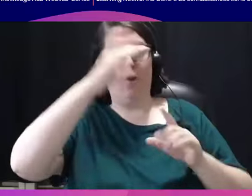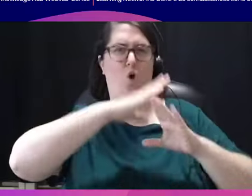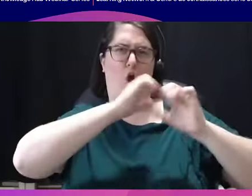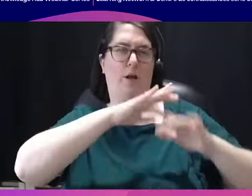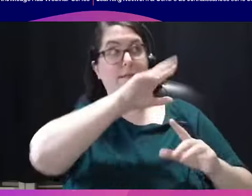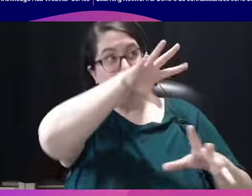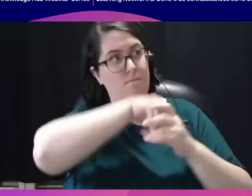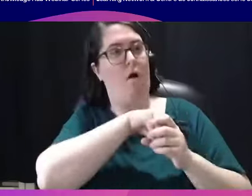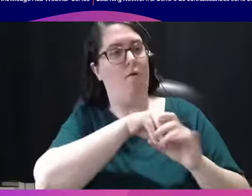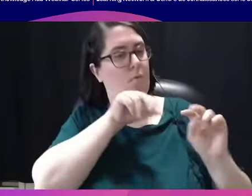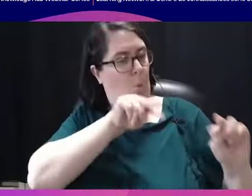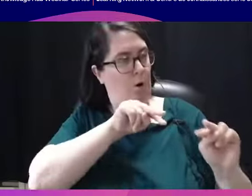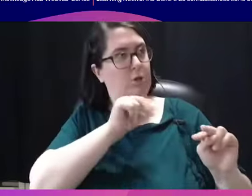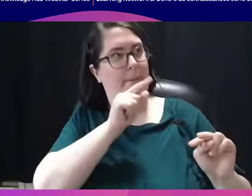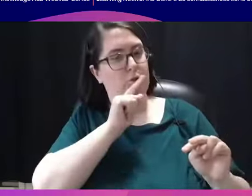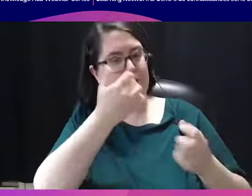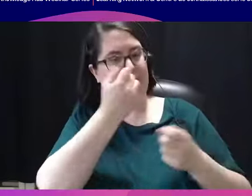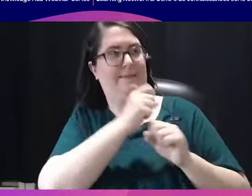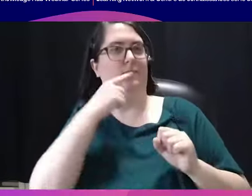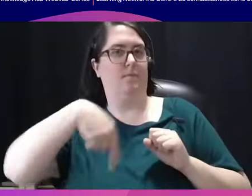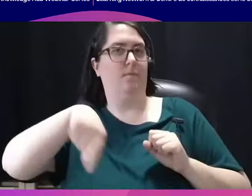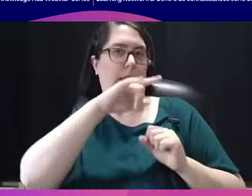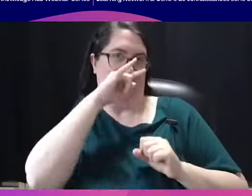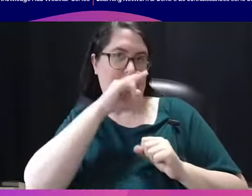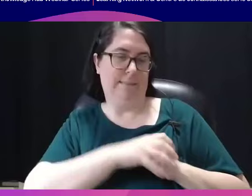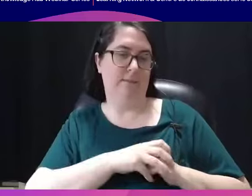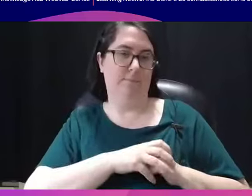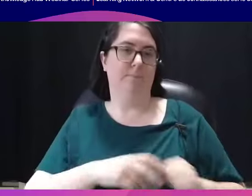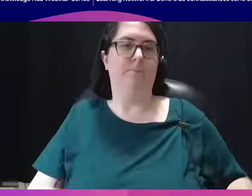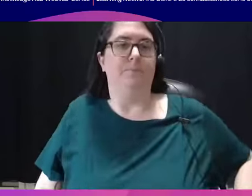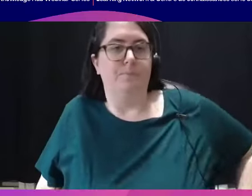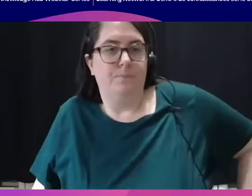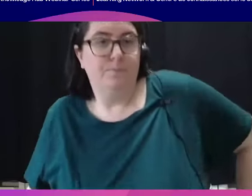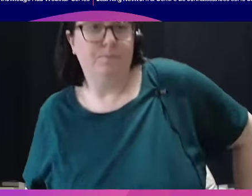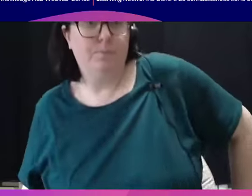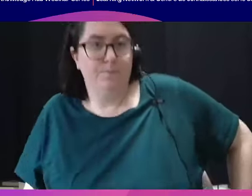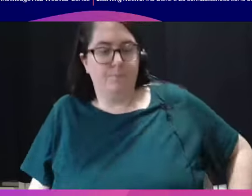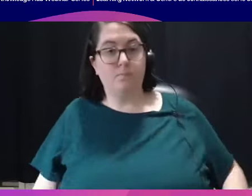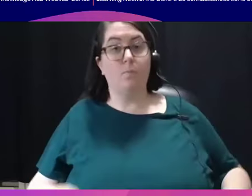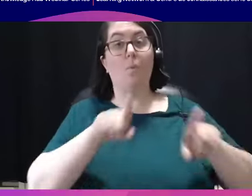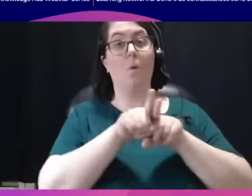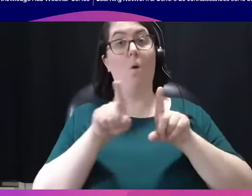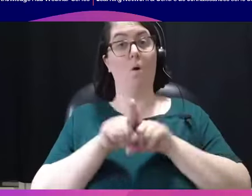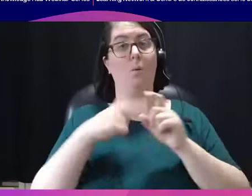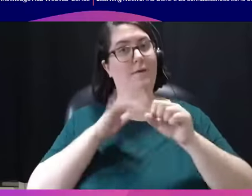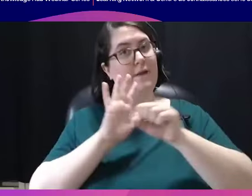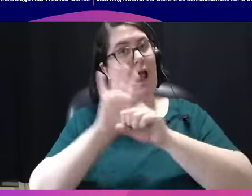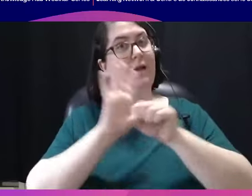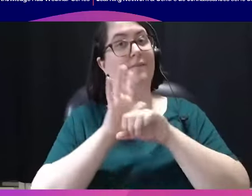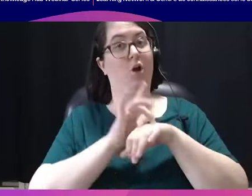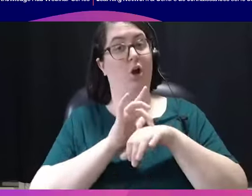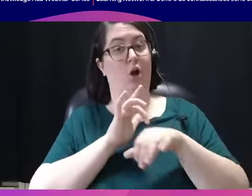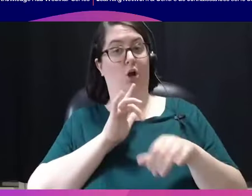with practical tools to engage with the online space with their children. As well, this includes advocating for early